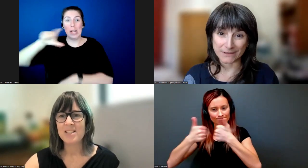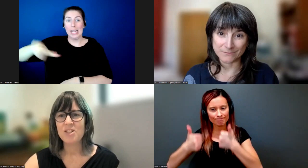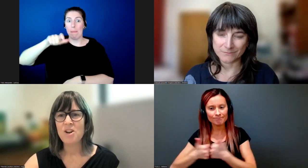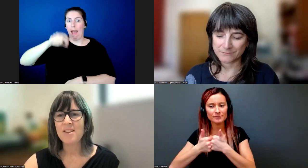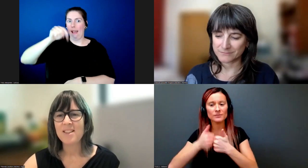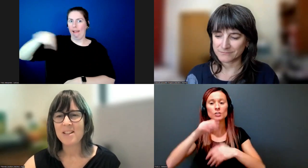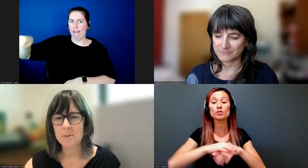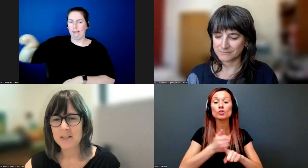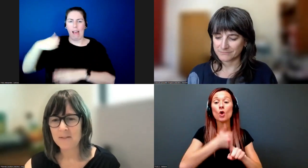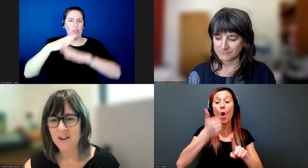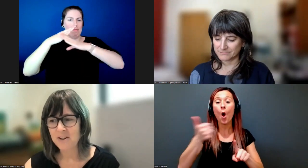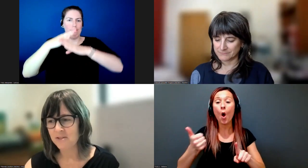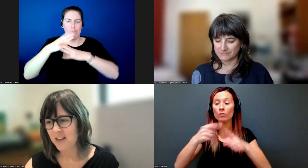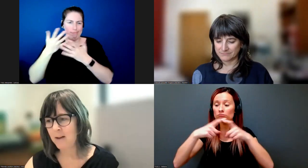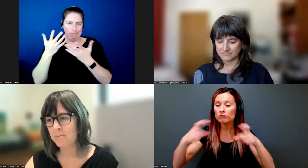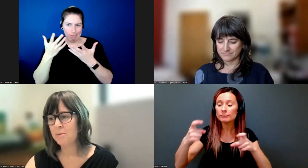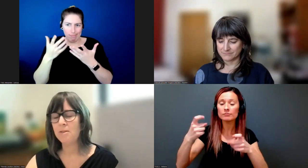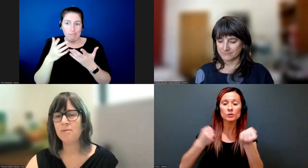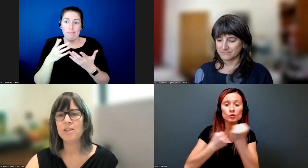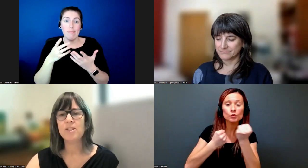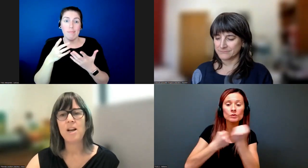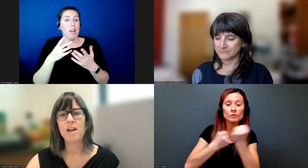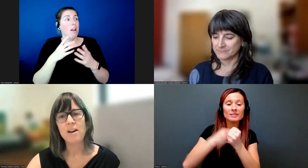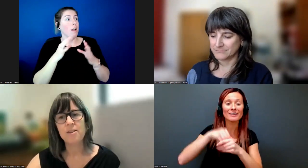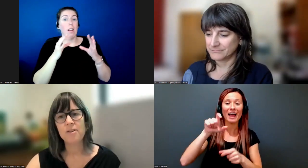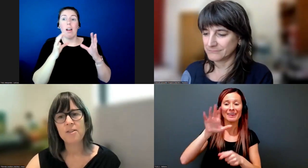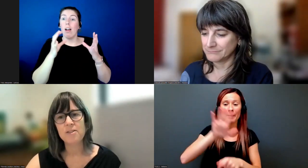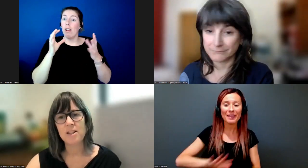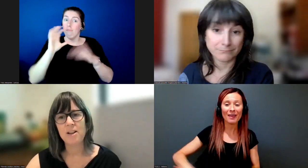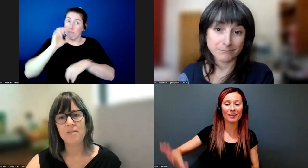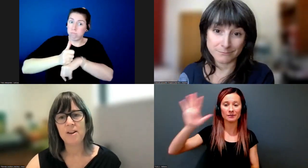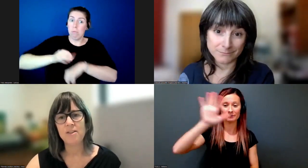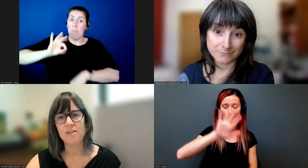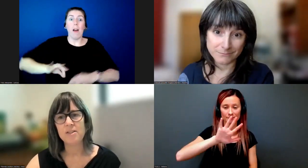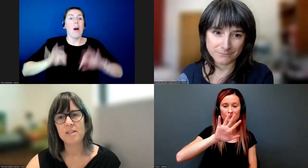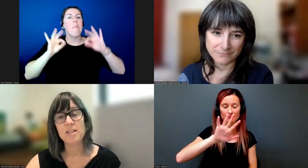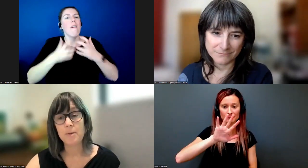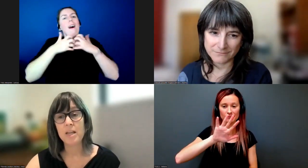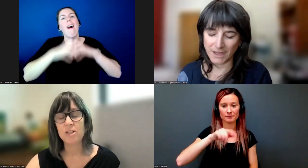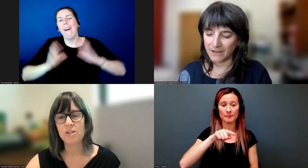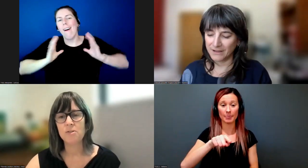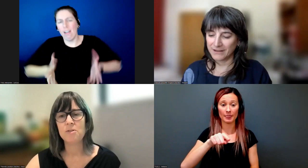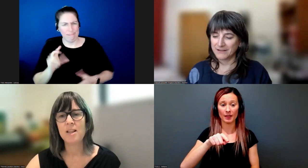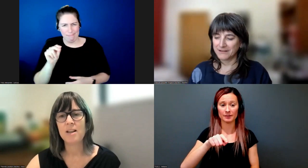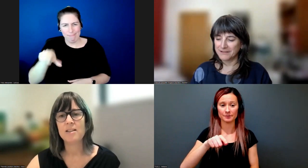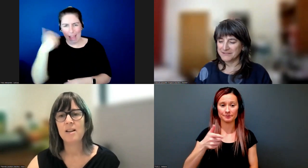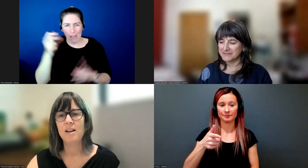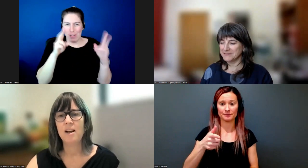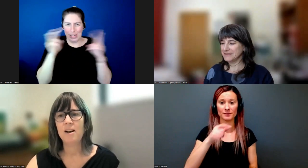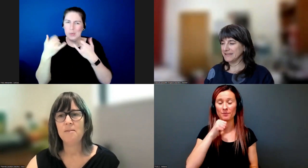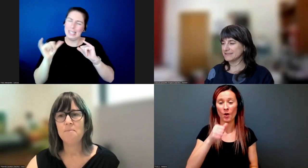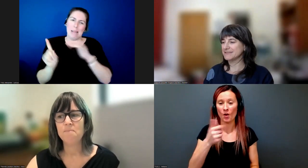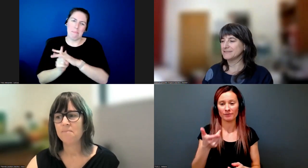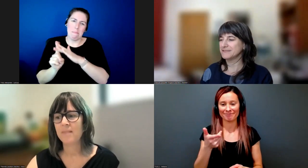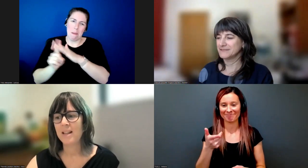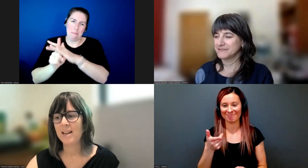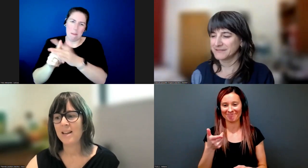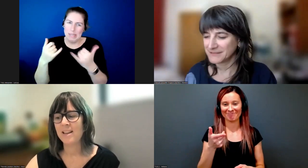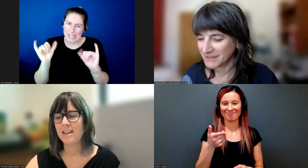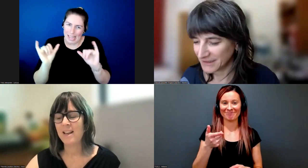it's not that this was the final gap to be filled either. There's a lot of other systemic issues that